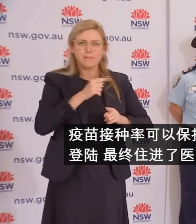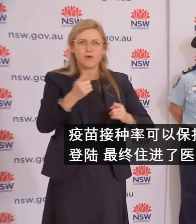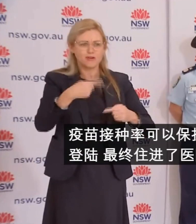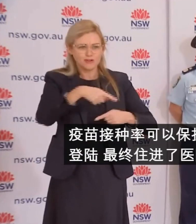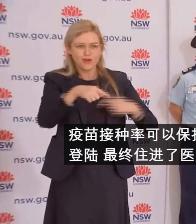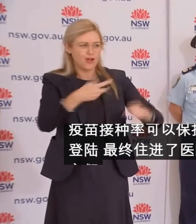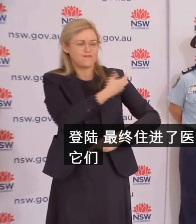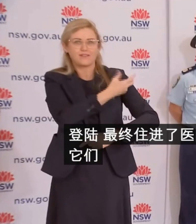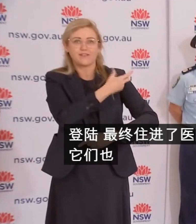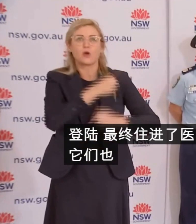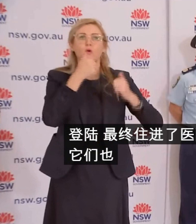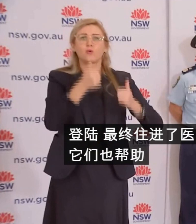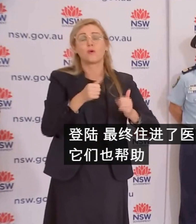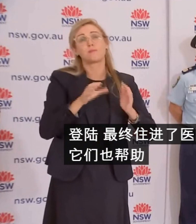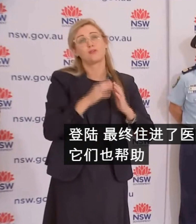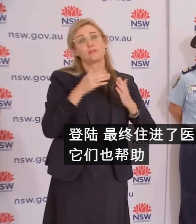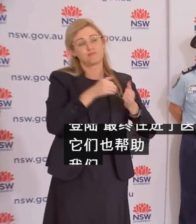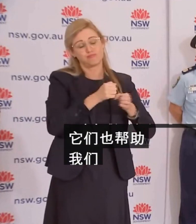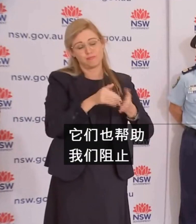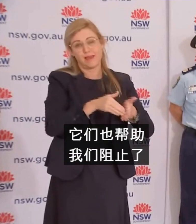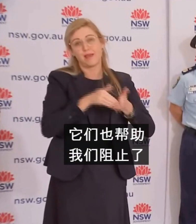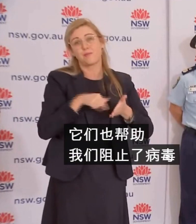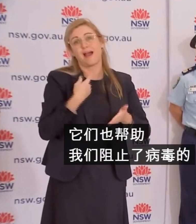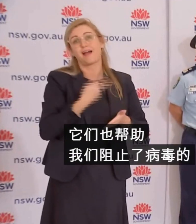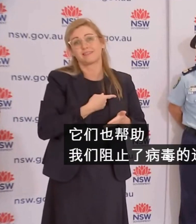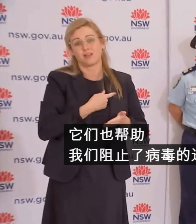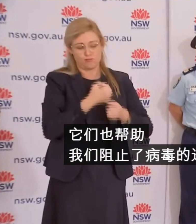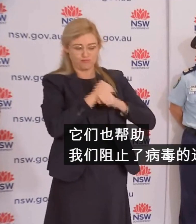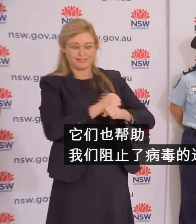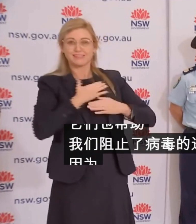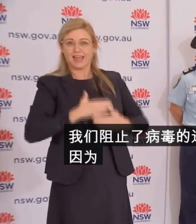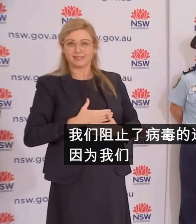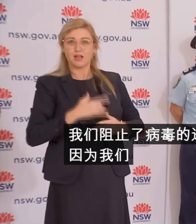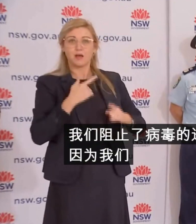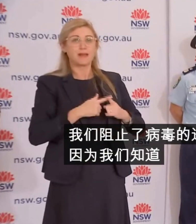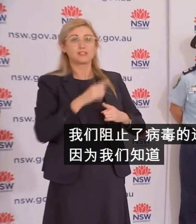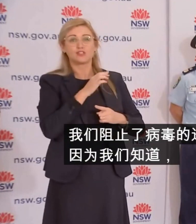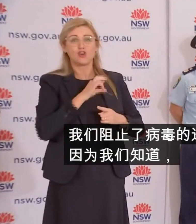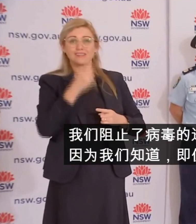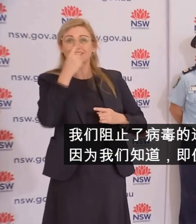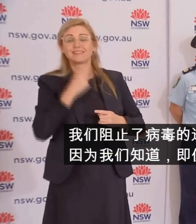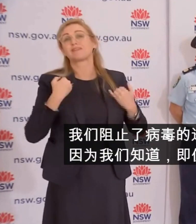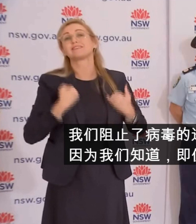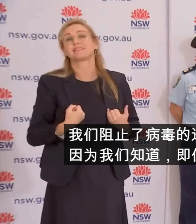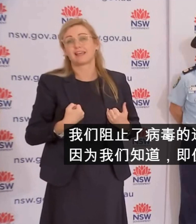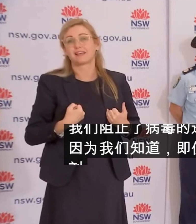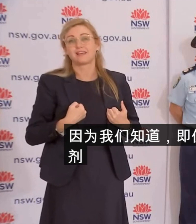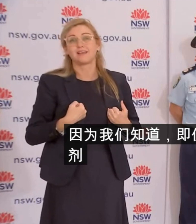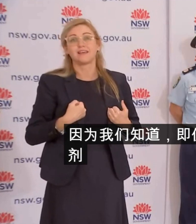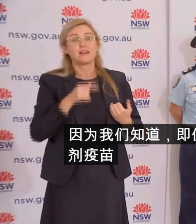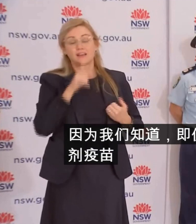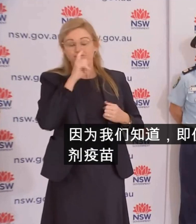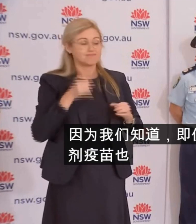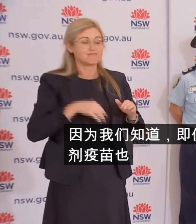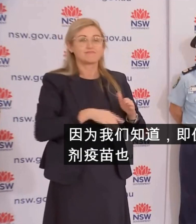up in hospital, but they also help us in stopping the virus spreading even further, because we know that even one